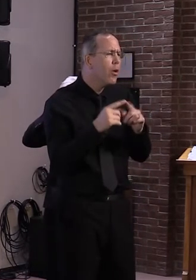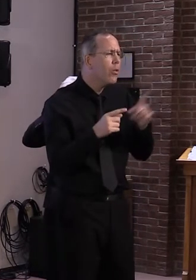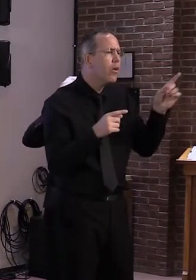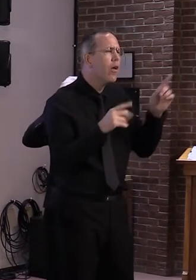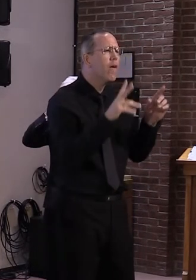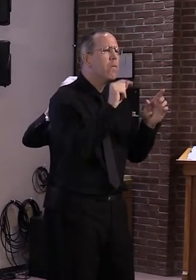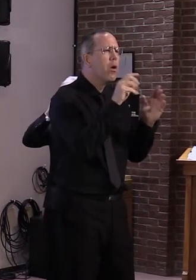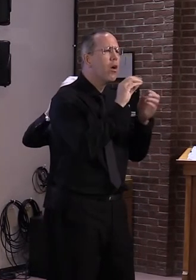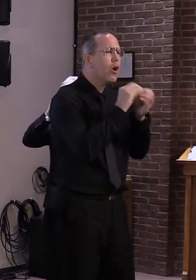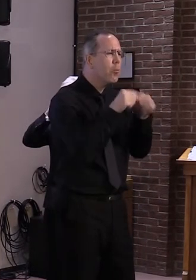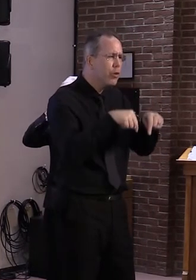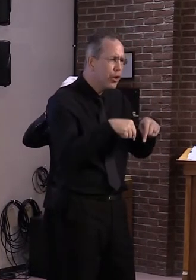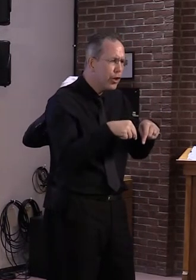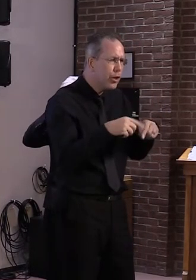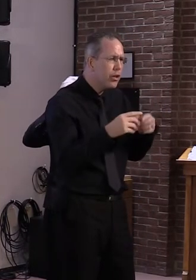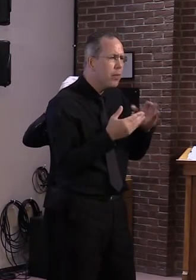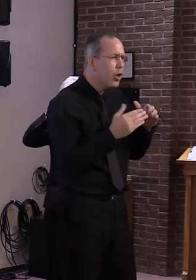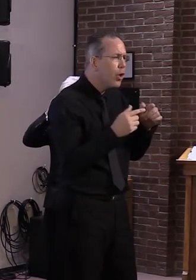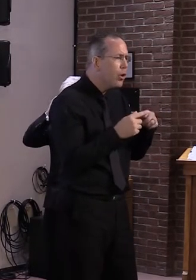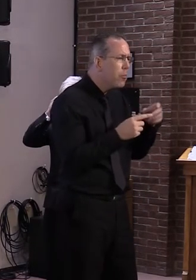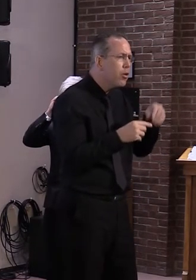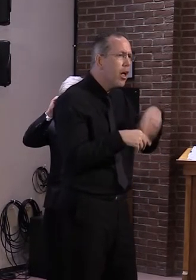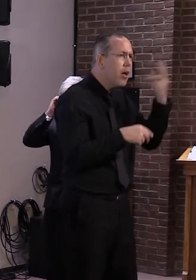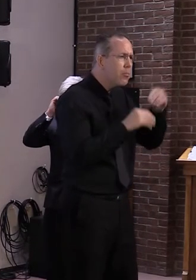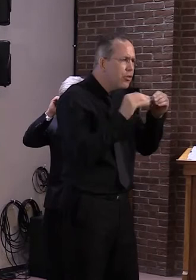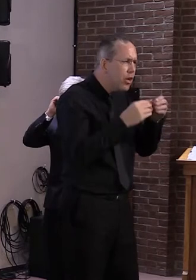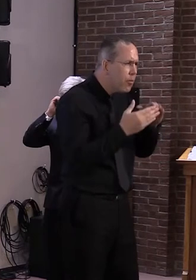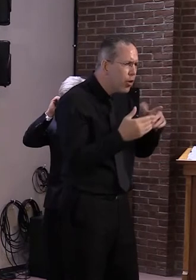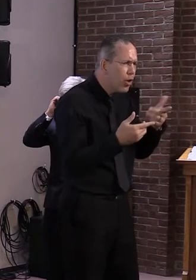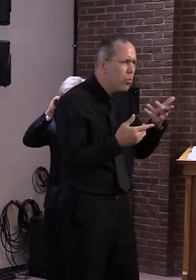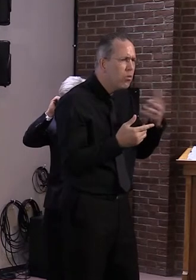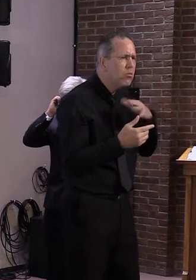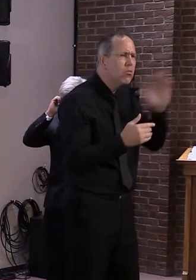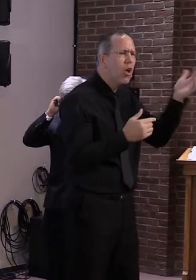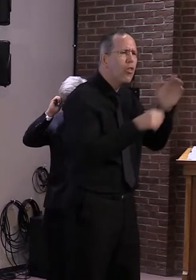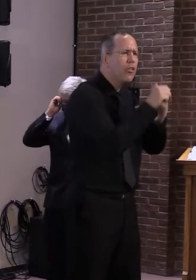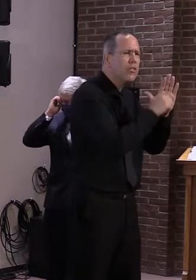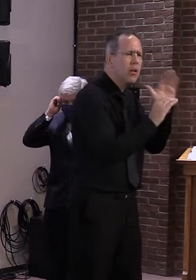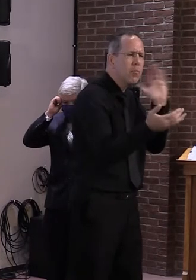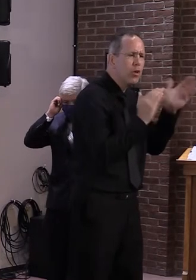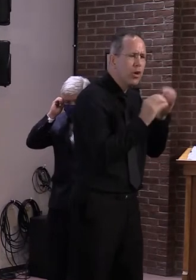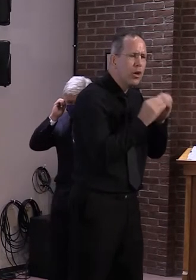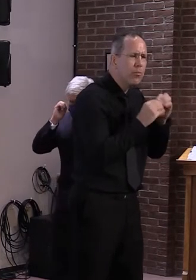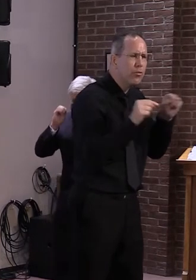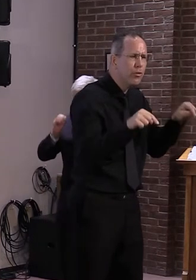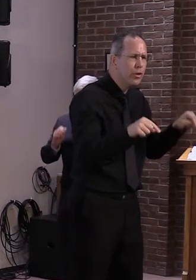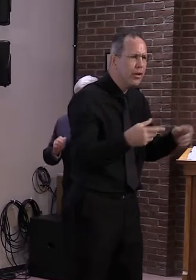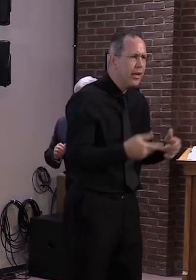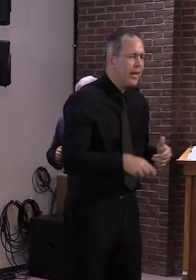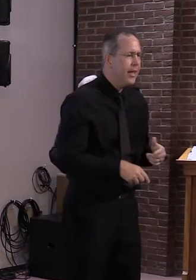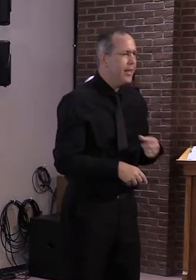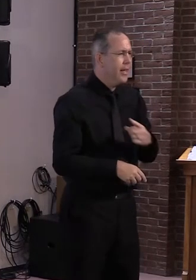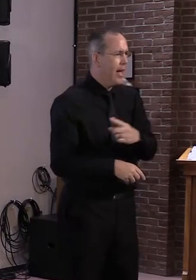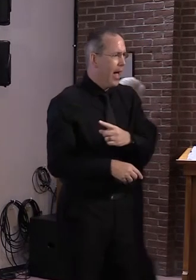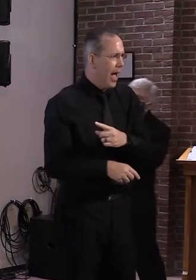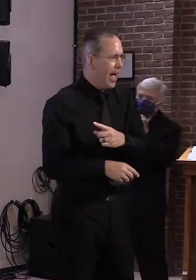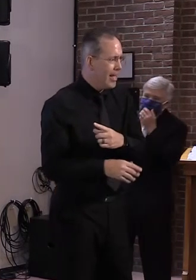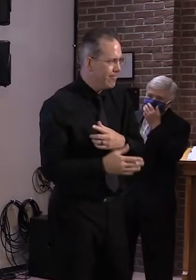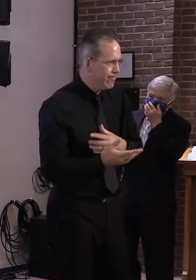states? Well, the tricky part about that is that states don't consistently release that